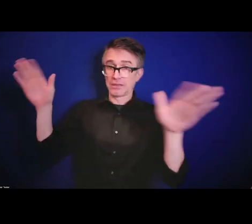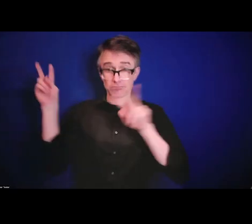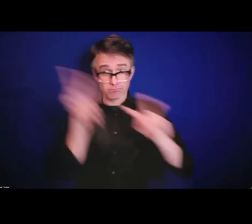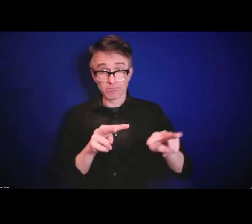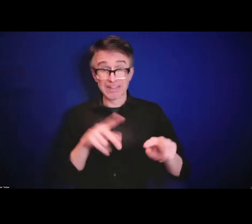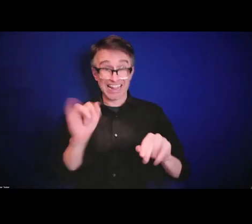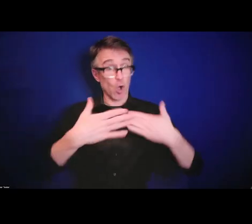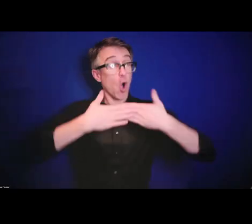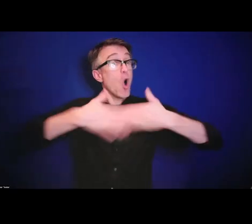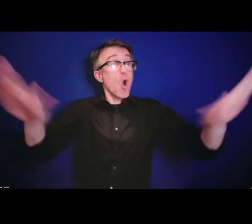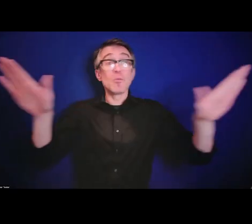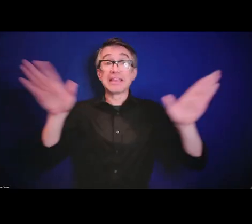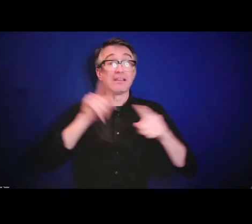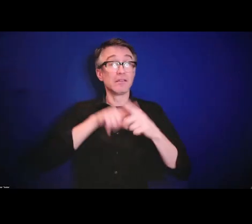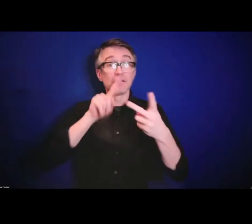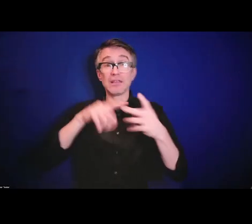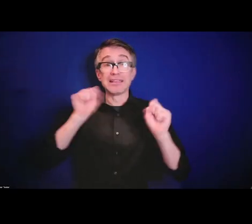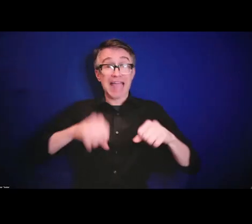data.